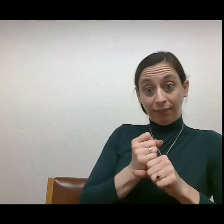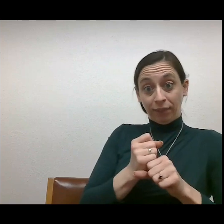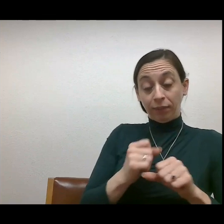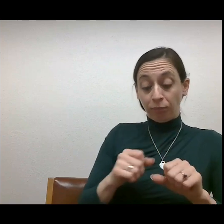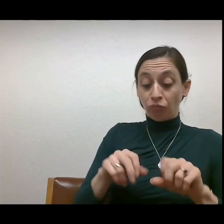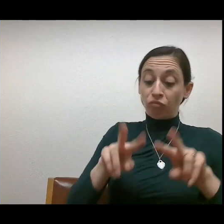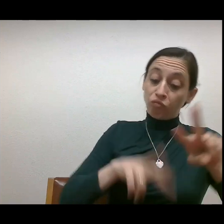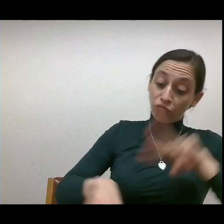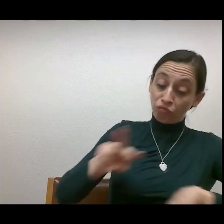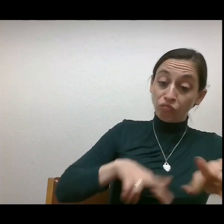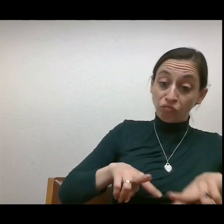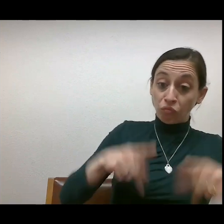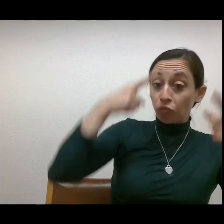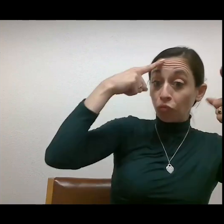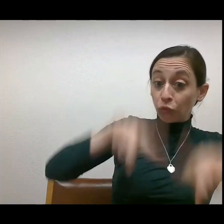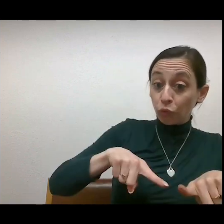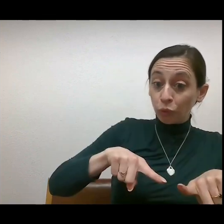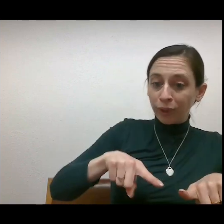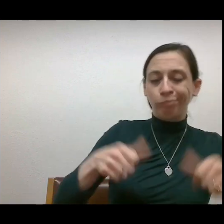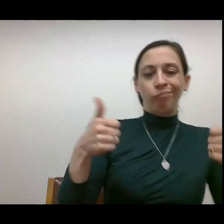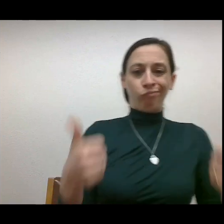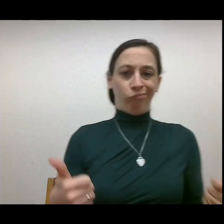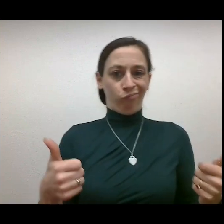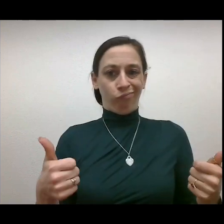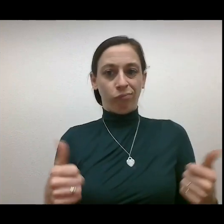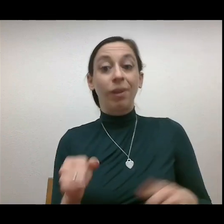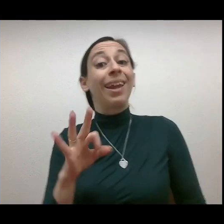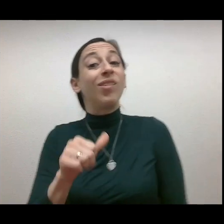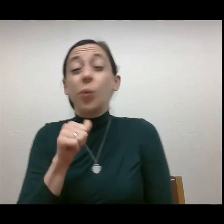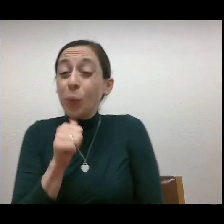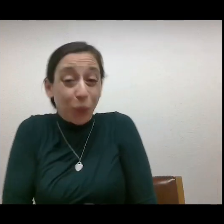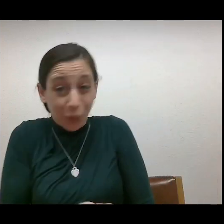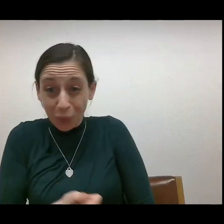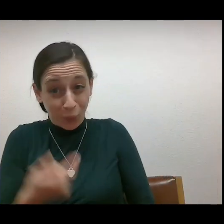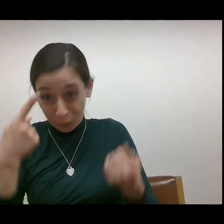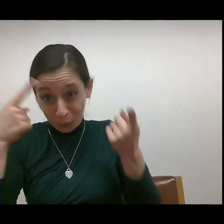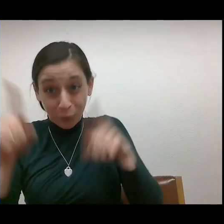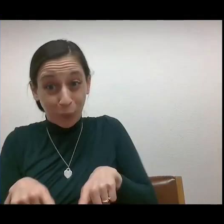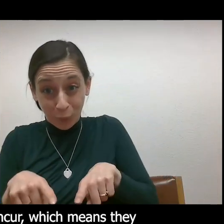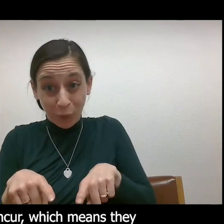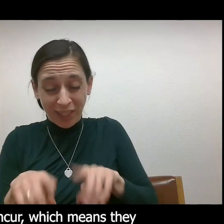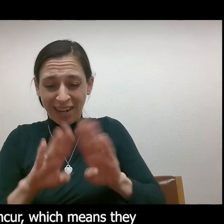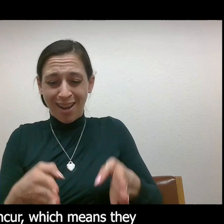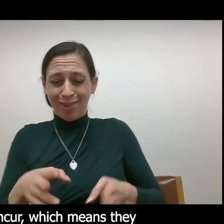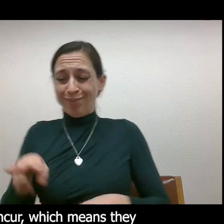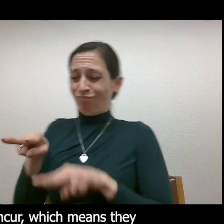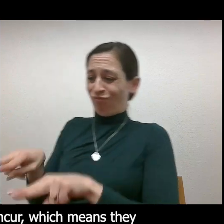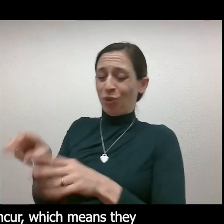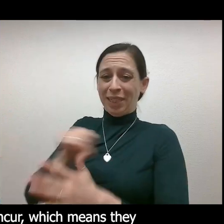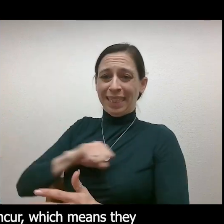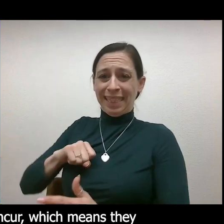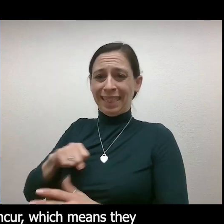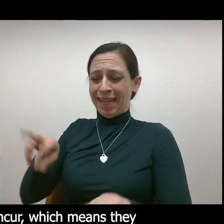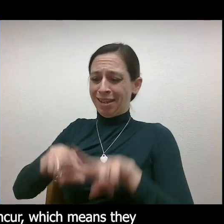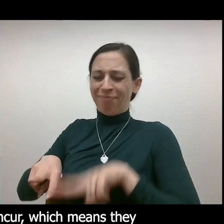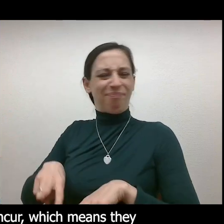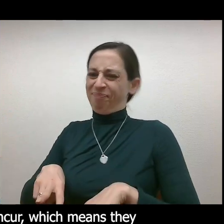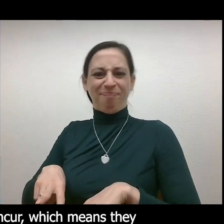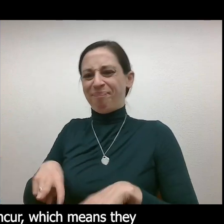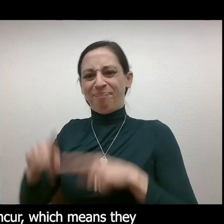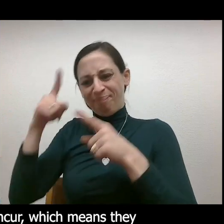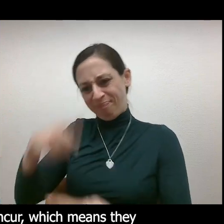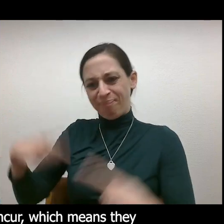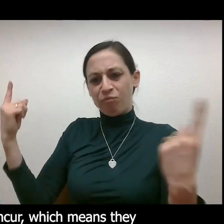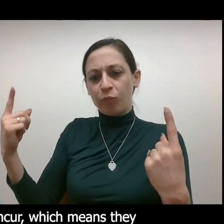If the House looks over the amendments and agrees, the House will concur. However, if they do not, the